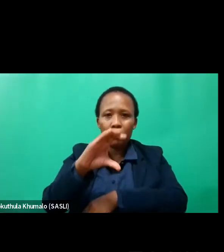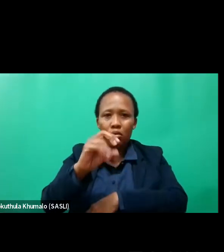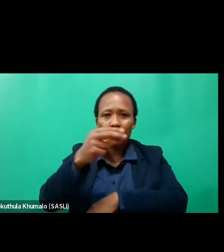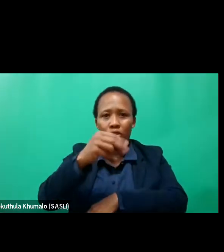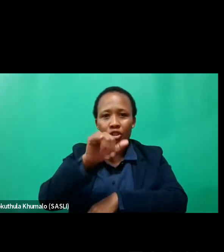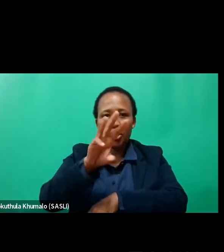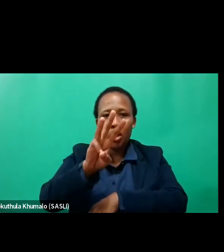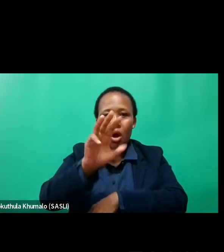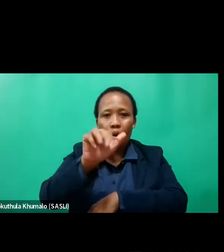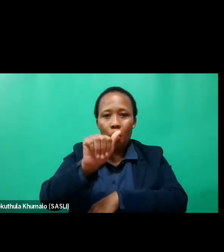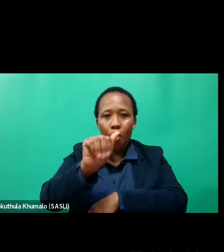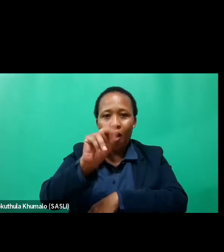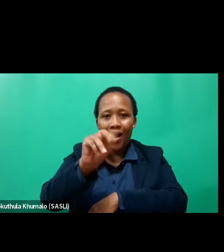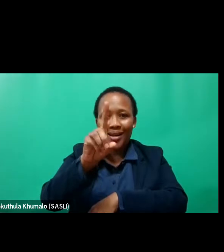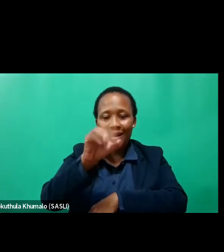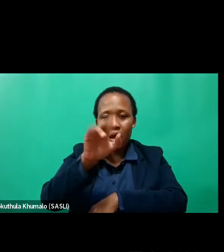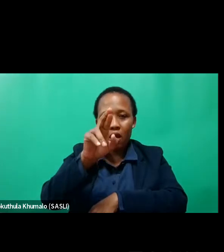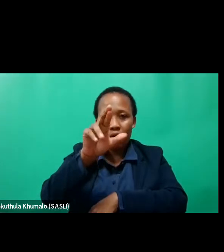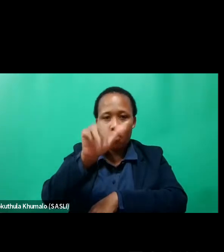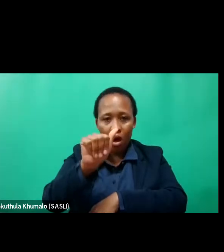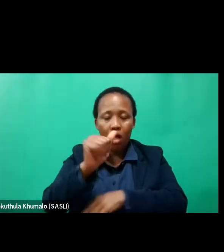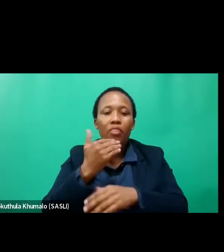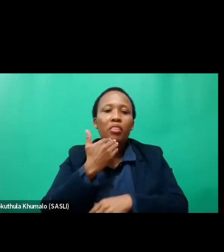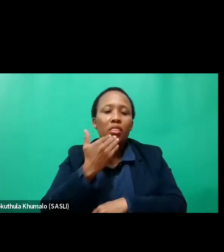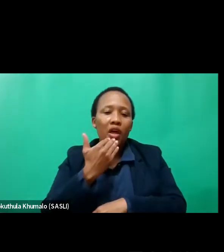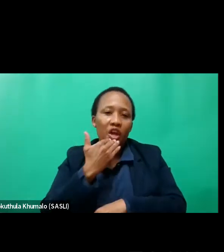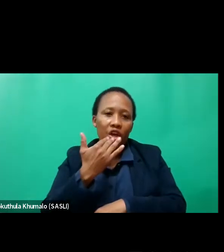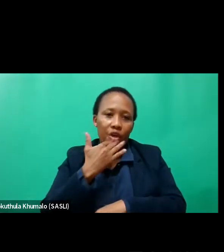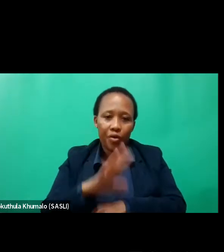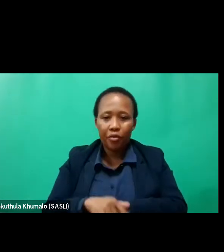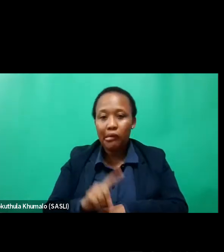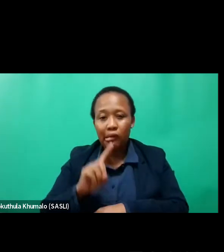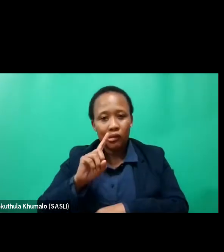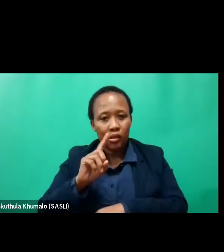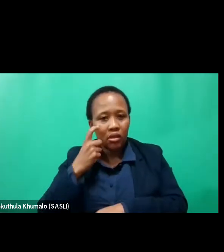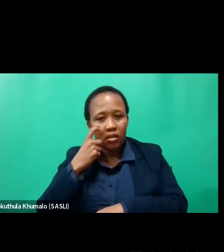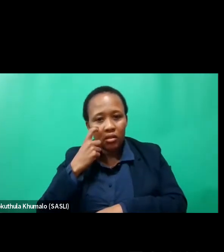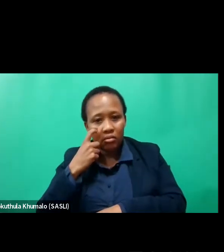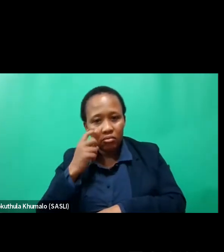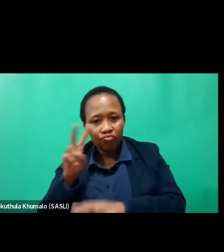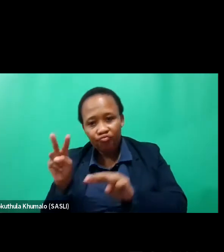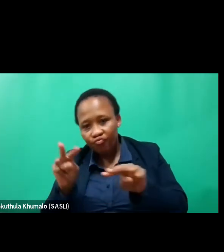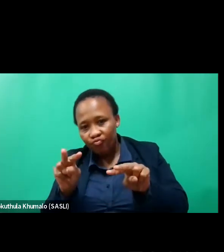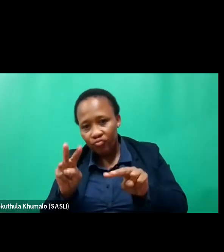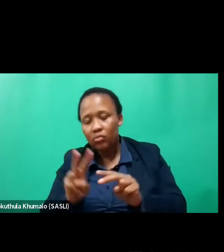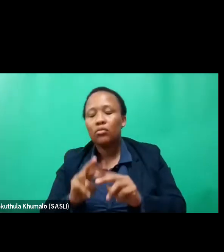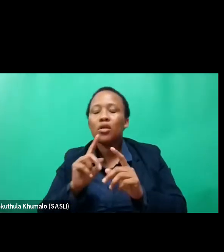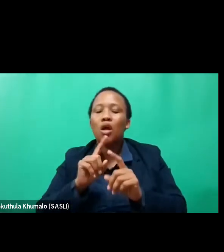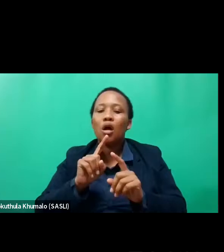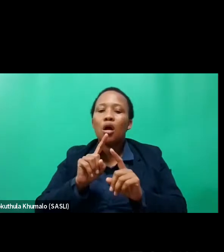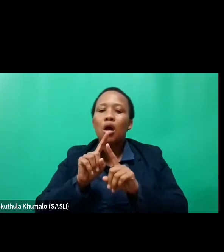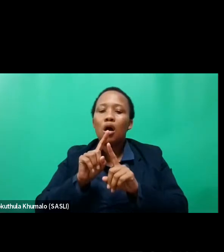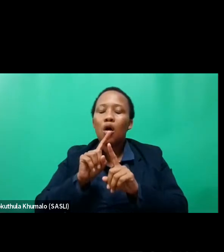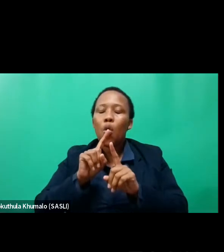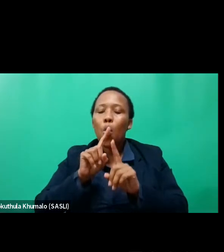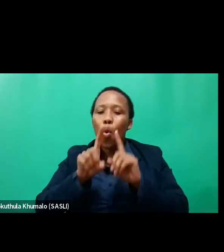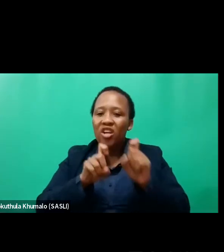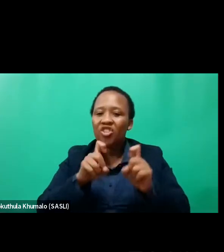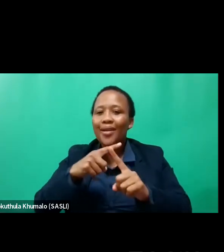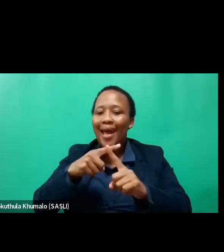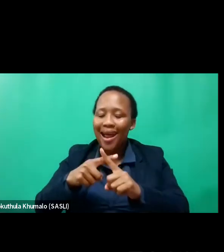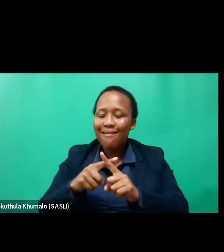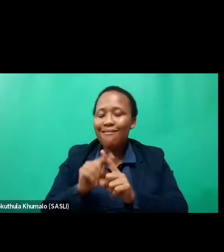Please also keep an eye on the question and answer section. That is where all the questions regarding